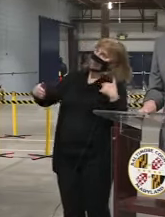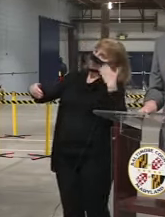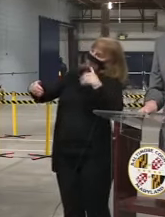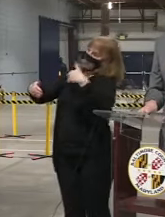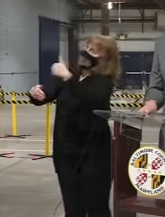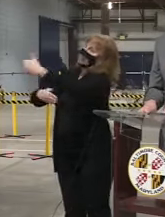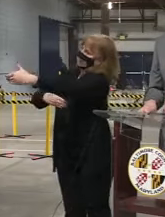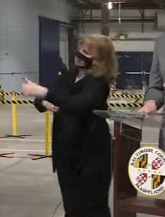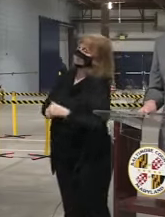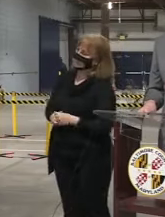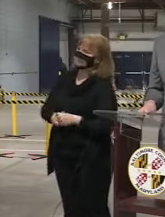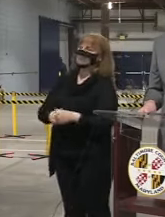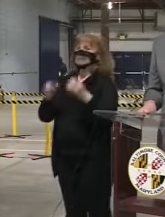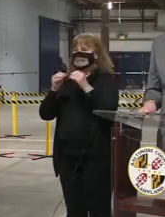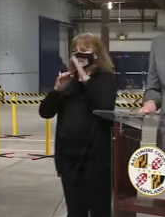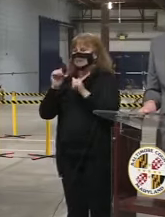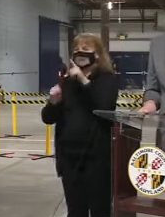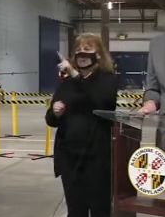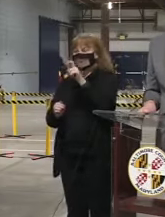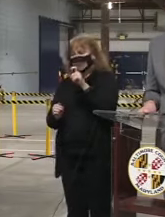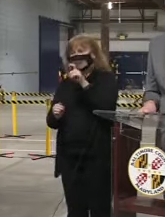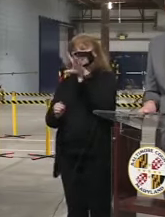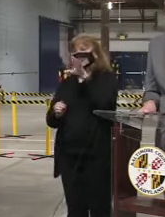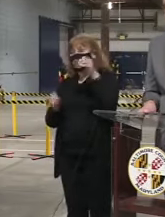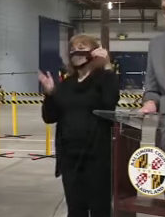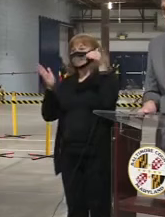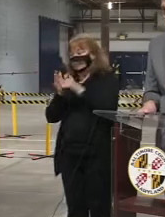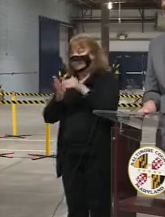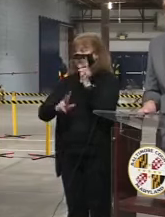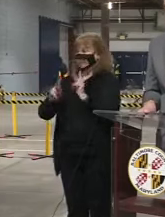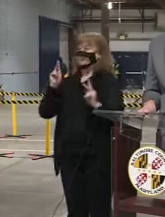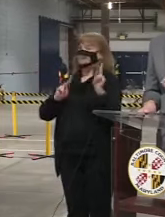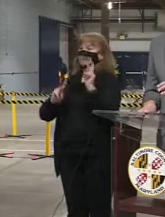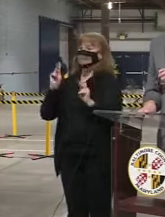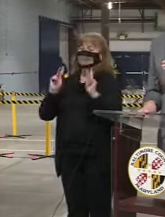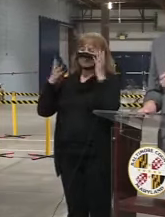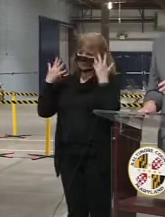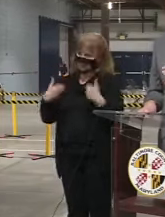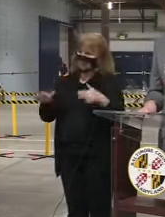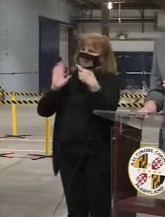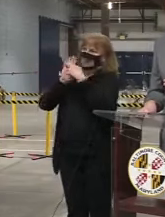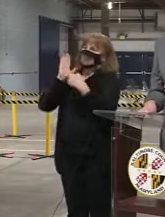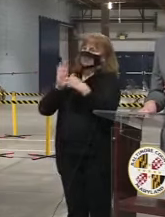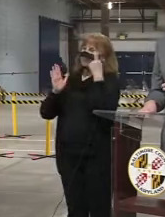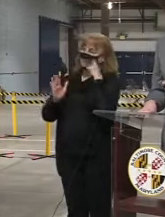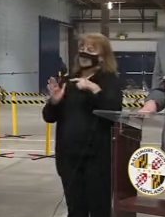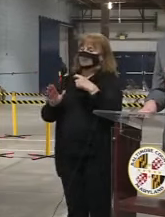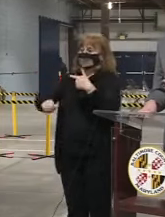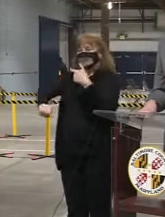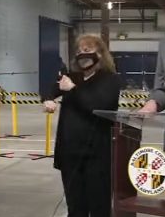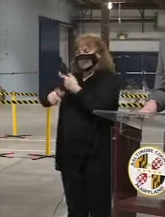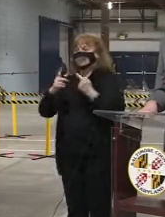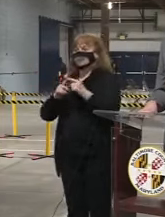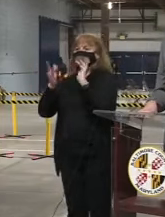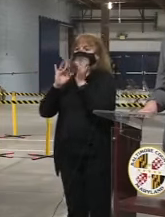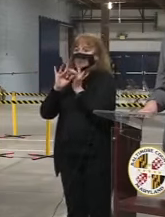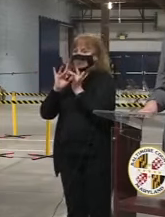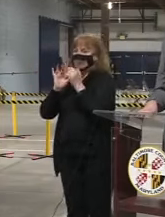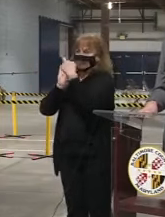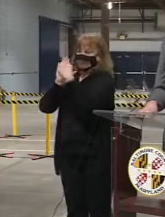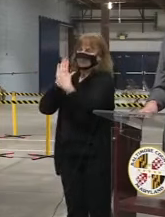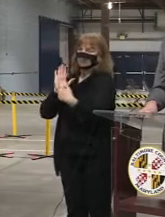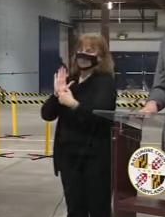go. More than 150,000 people have already registered for vaccines through our online registry.